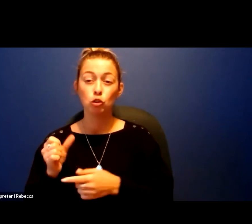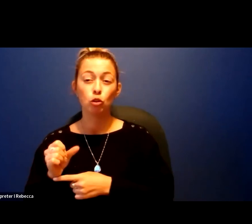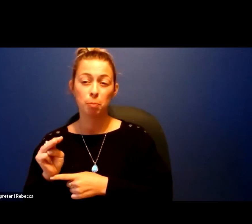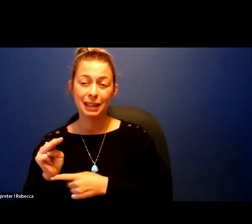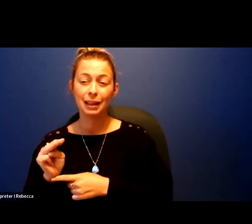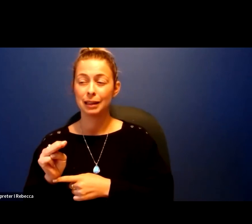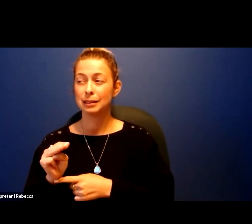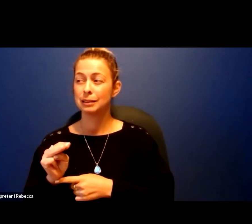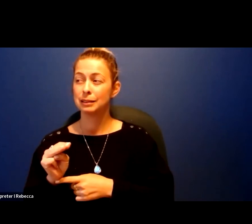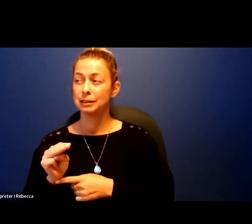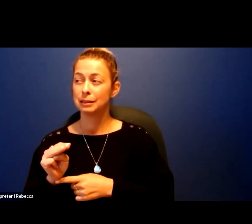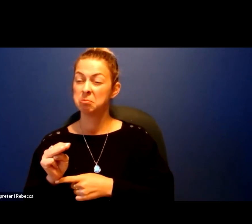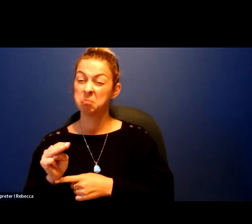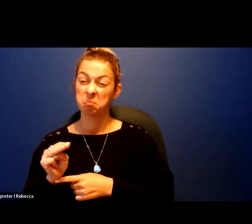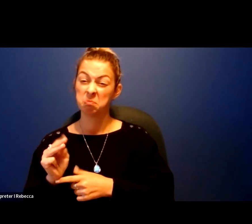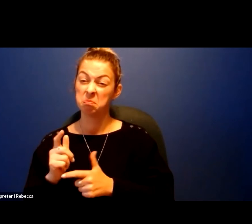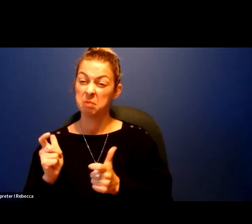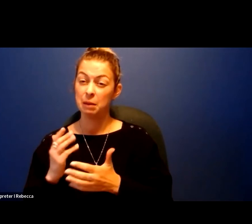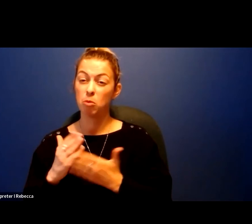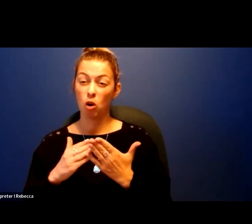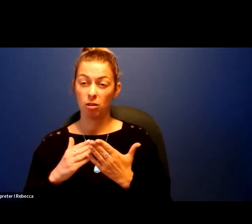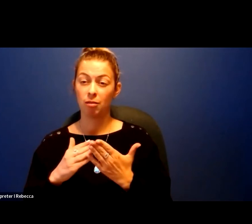huge and important part of that story.